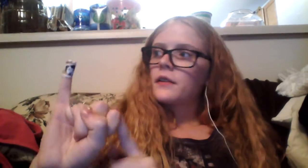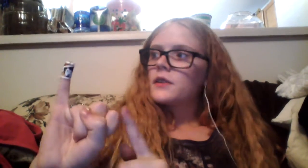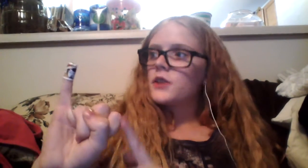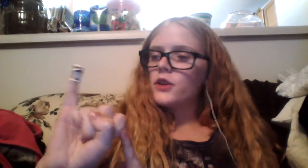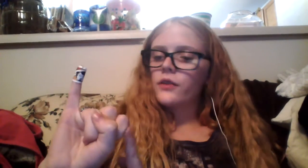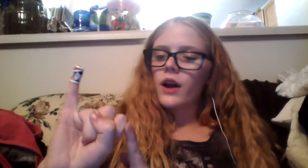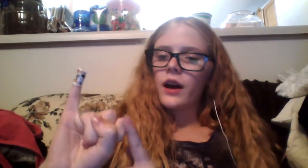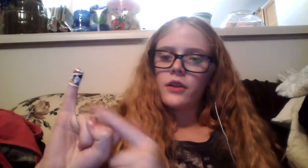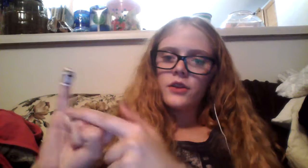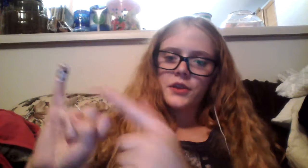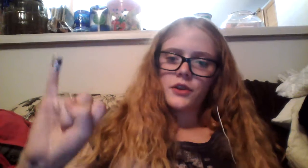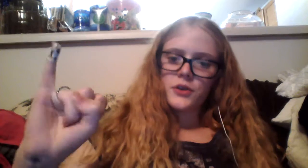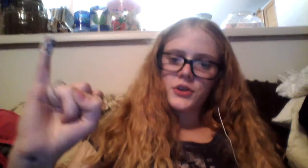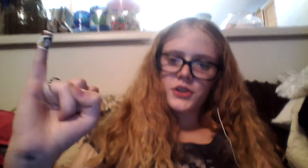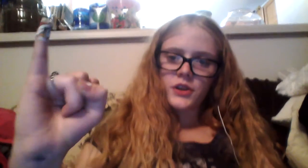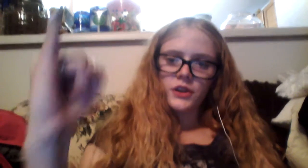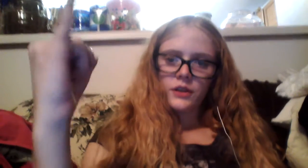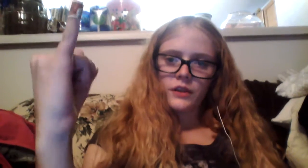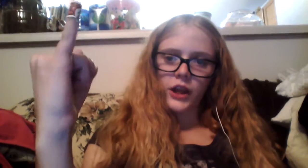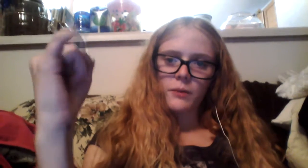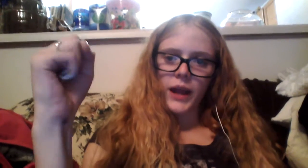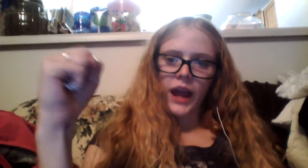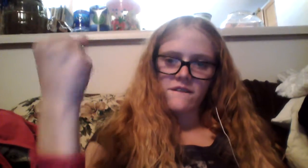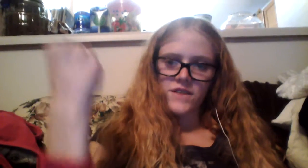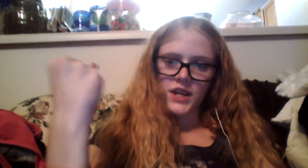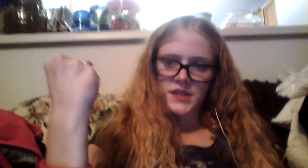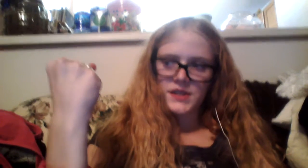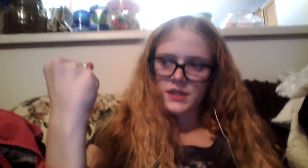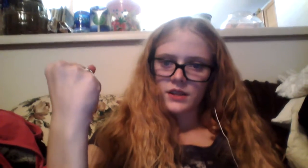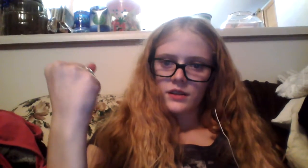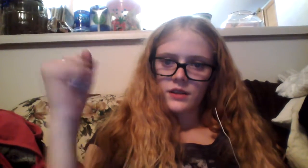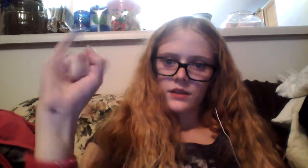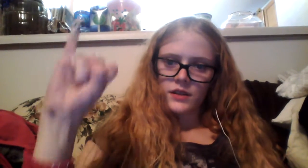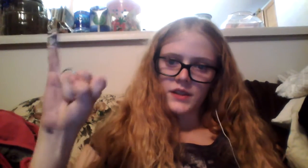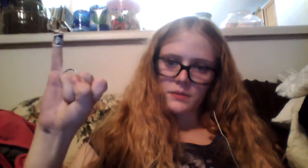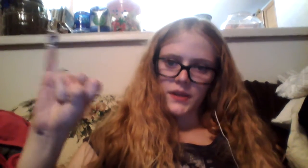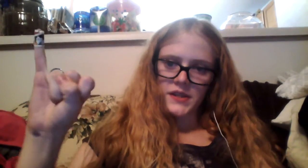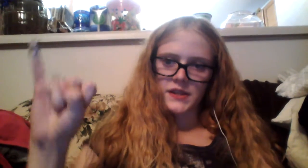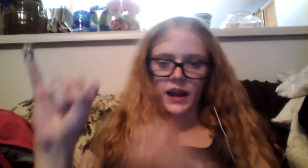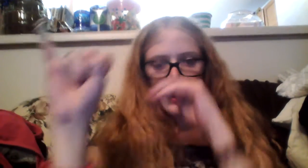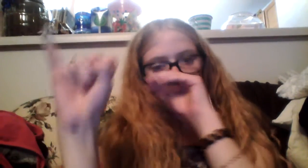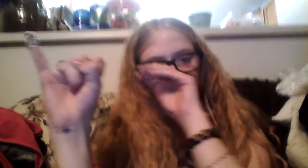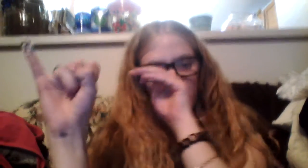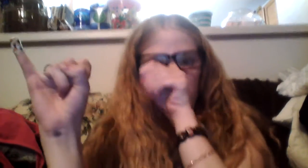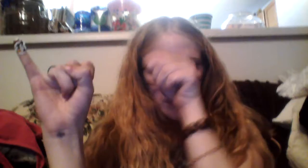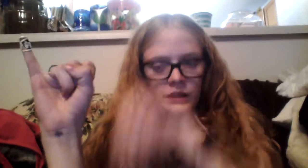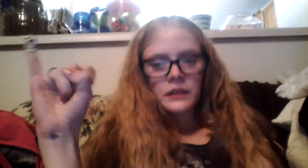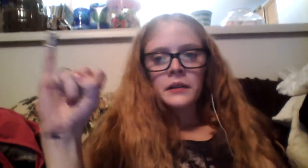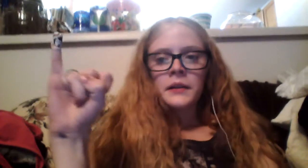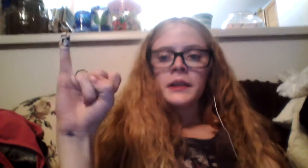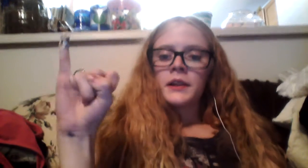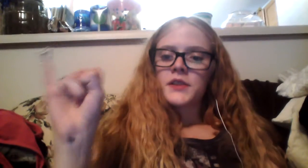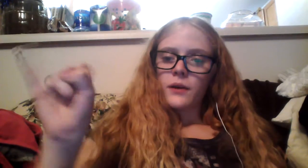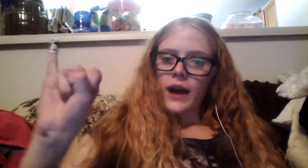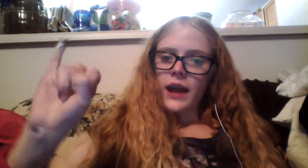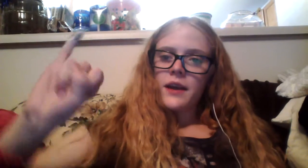like. So you've got, so you just, like you're making a fist. But this is I. So I,